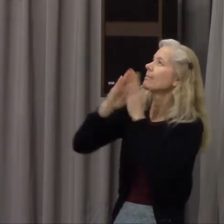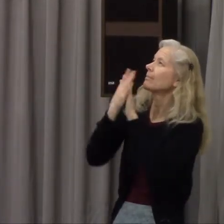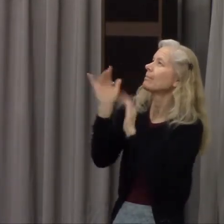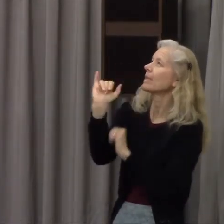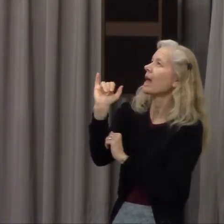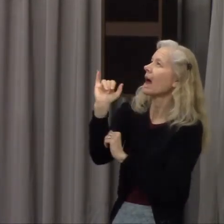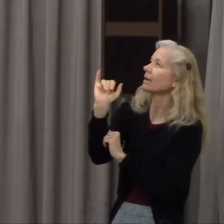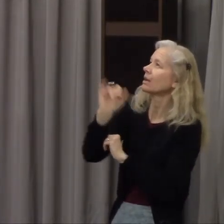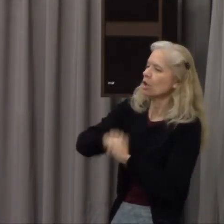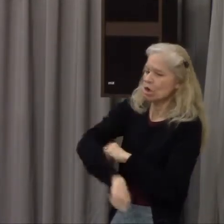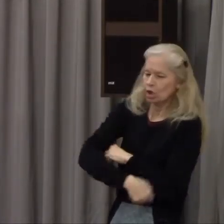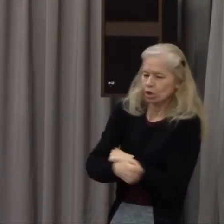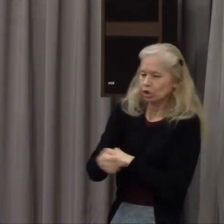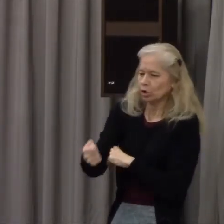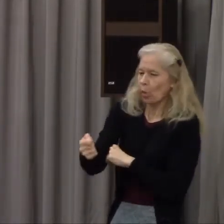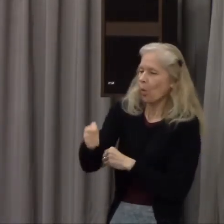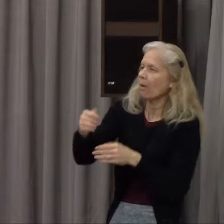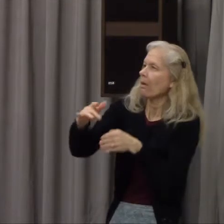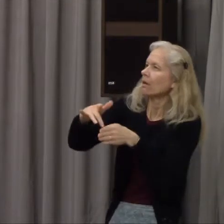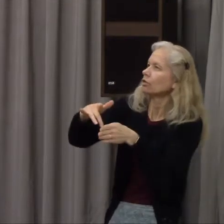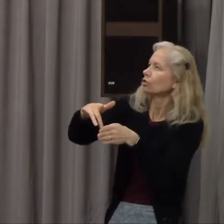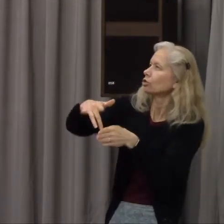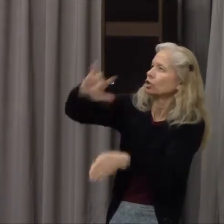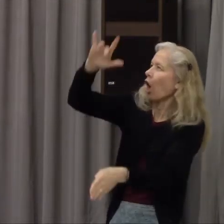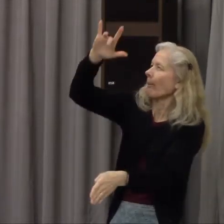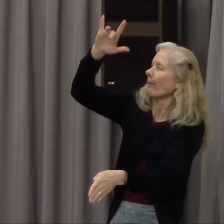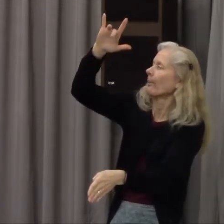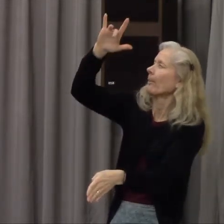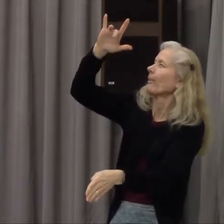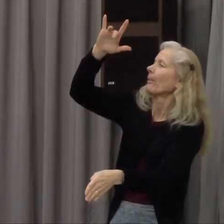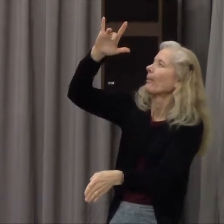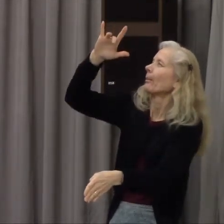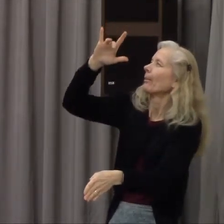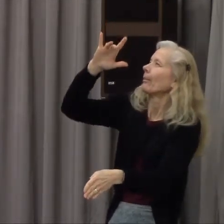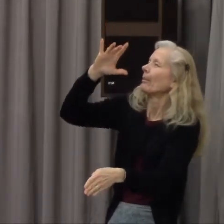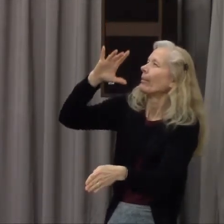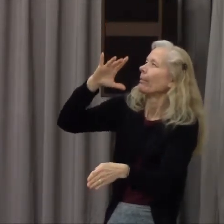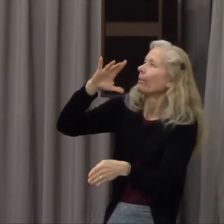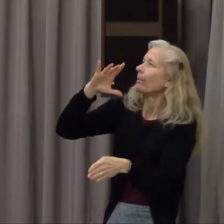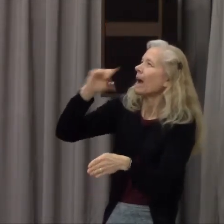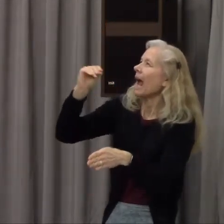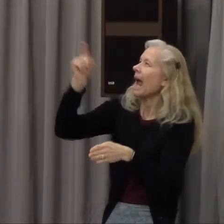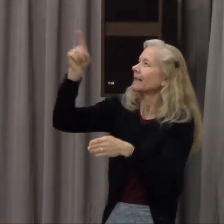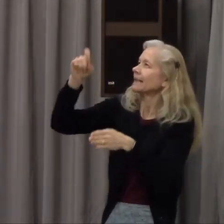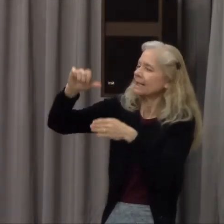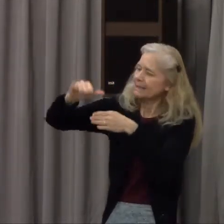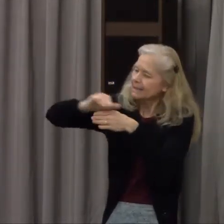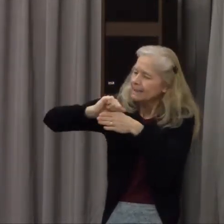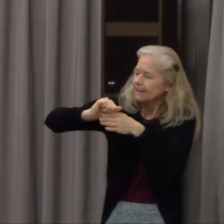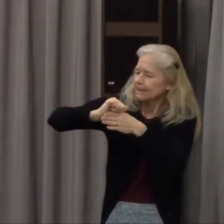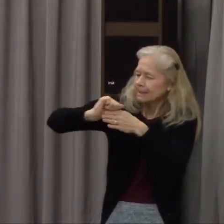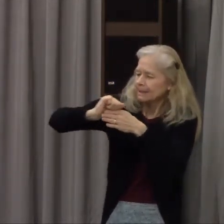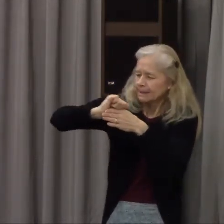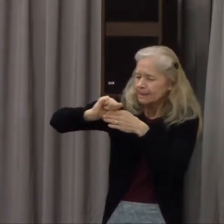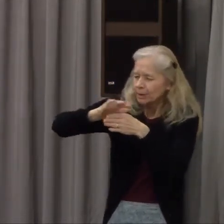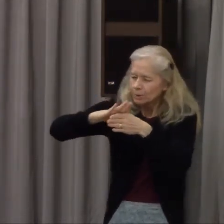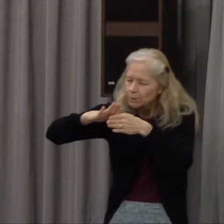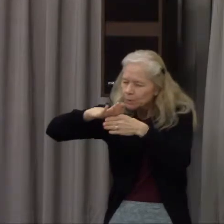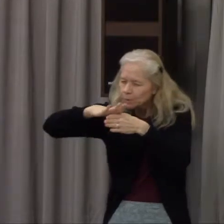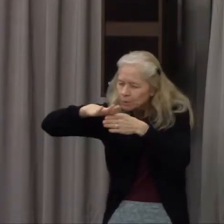shaft. A polished shaft. Verse 6, Isaiah 49. Is